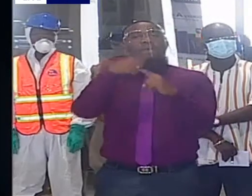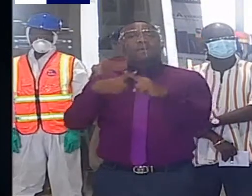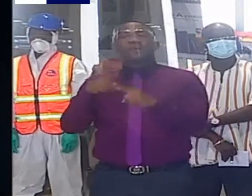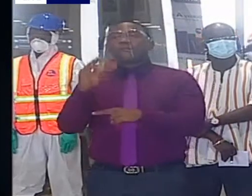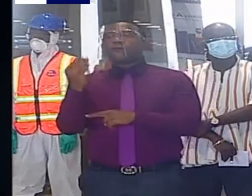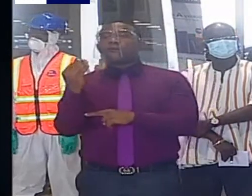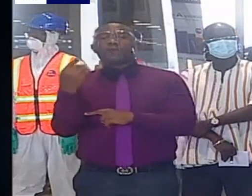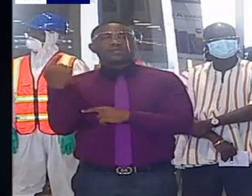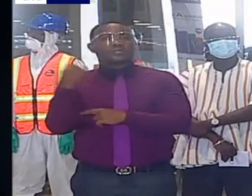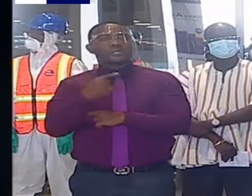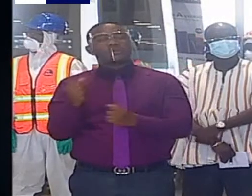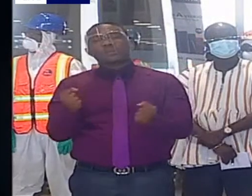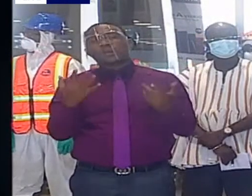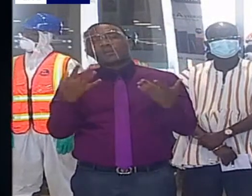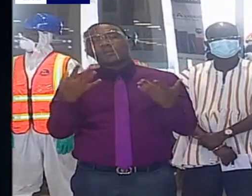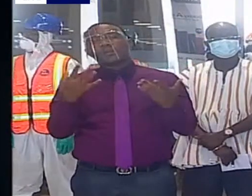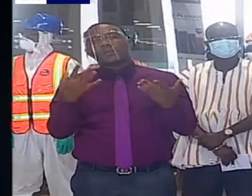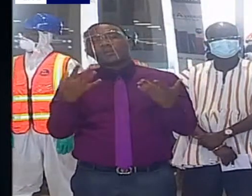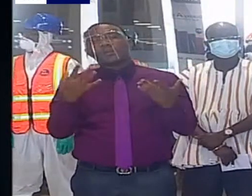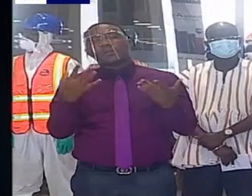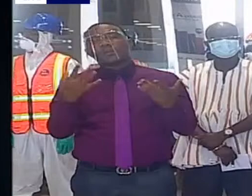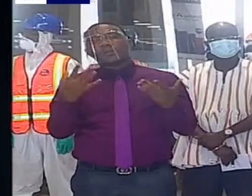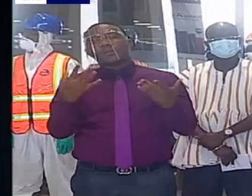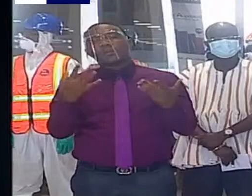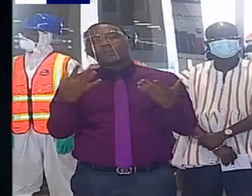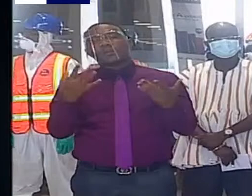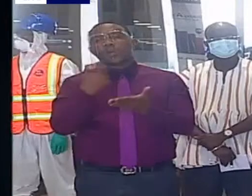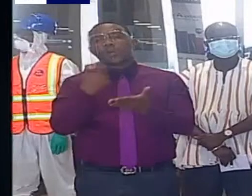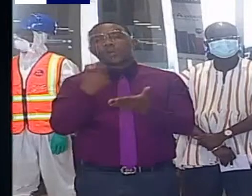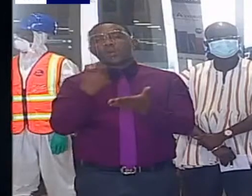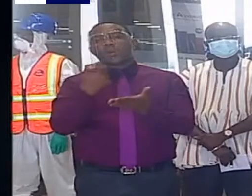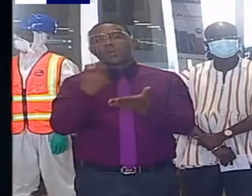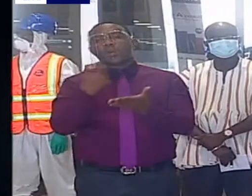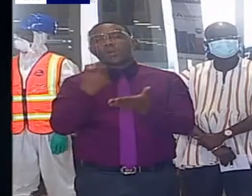14 days, the cost far